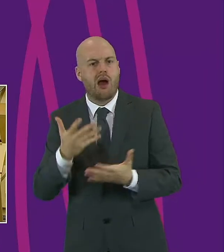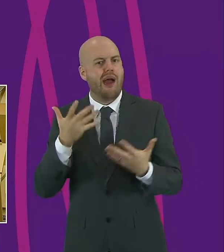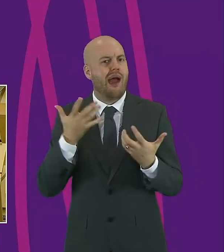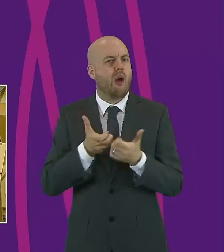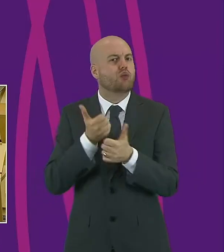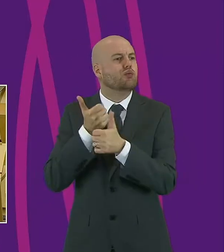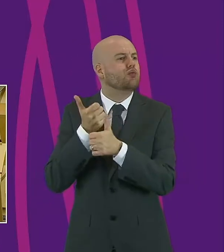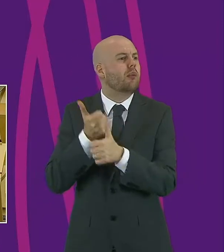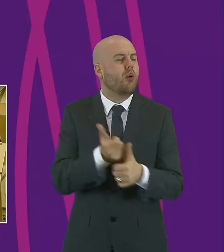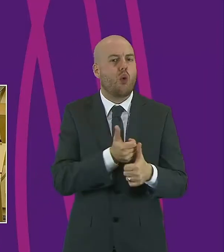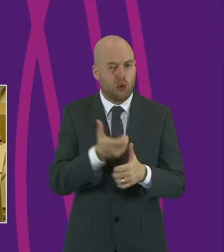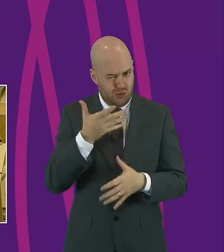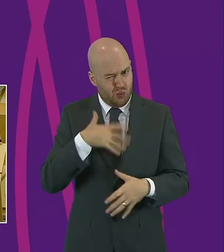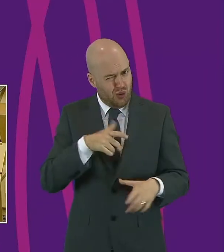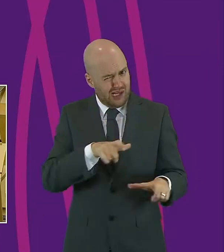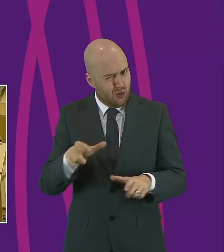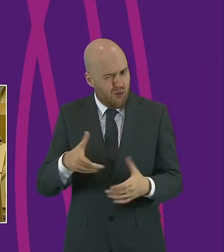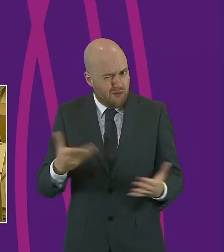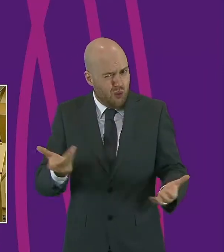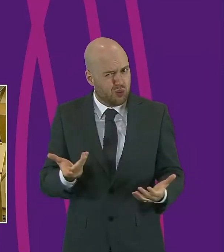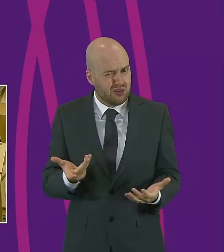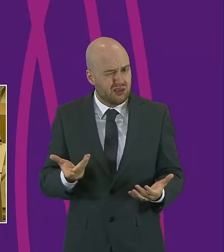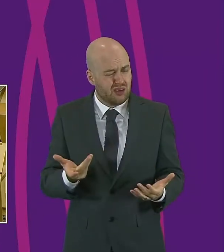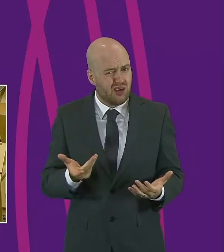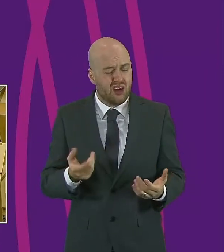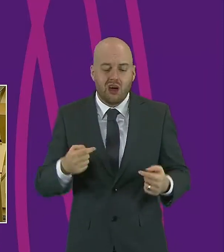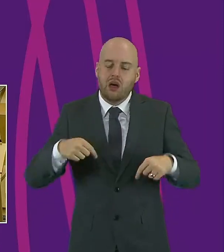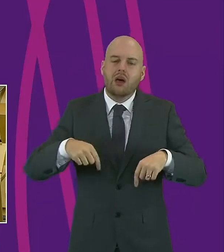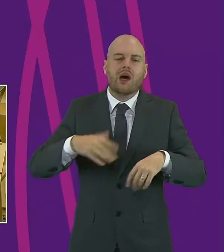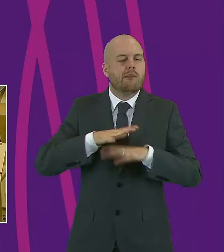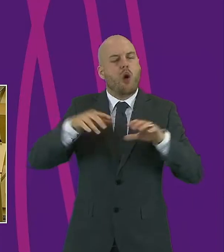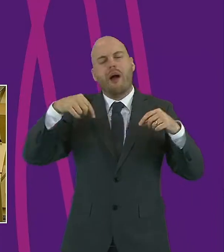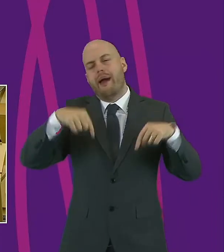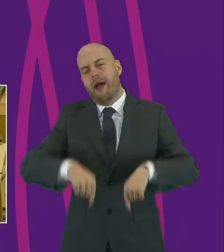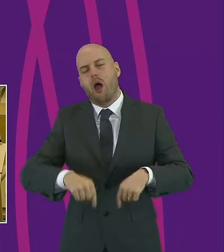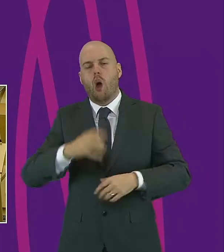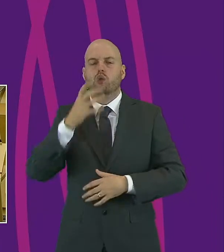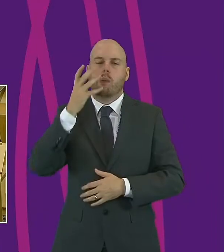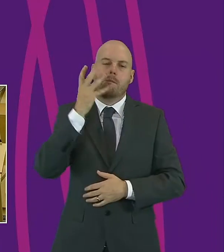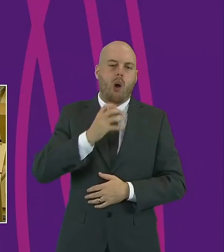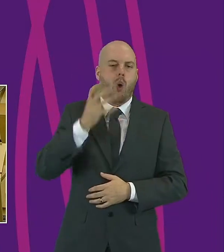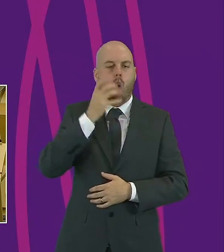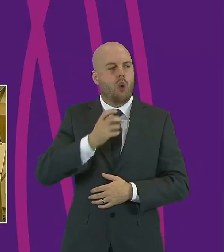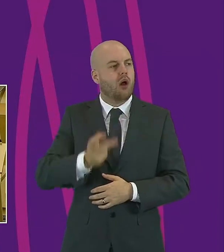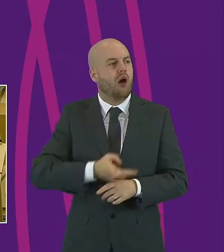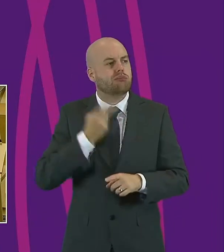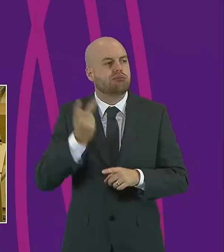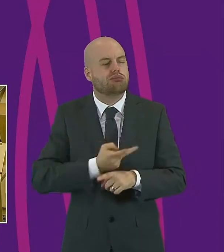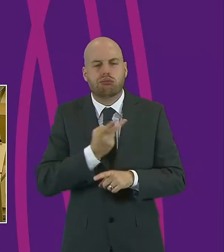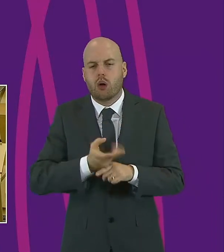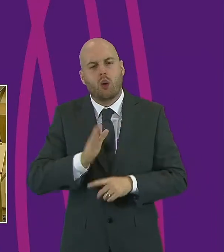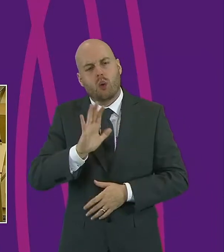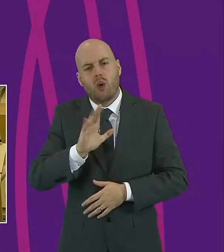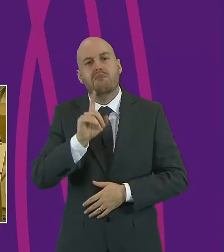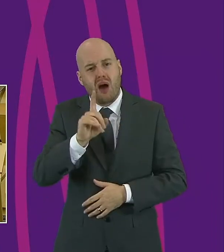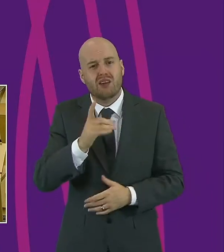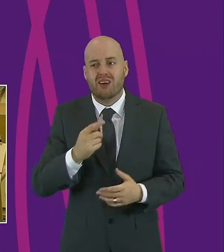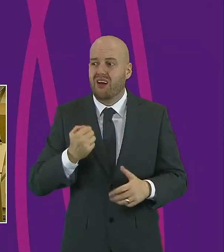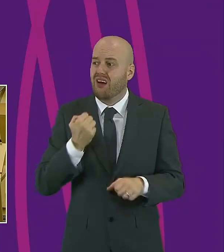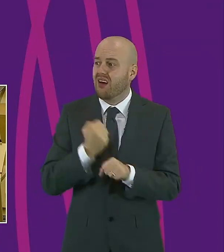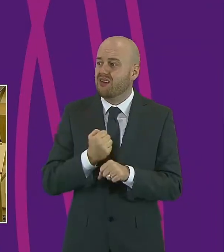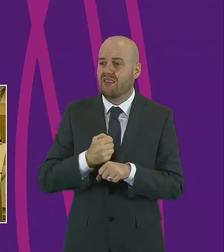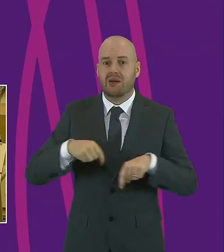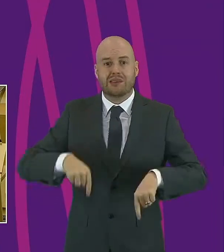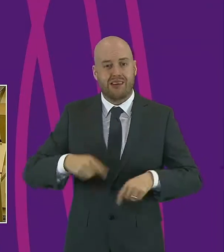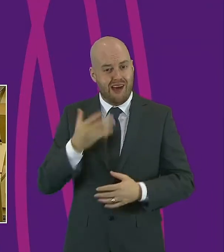intended to be a political point or moan, but there is a limit to the ability that this government has to